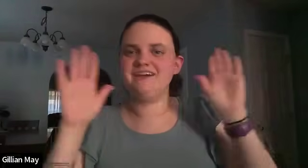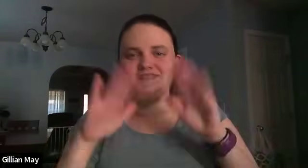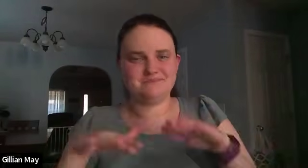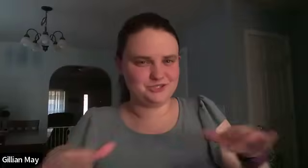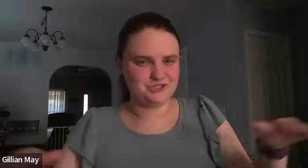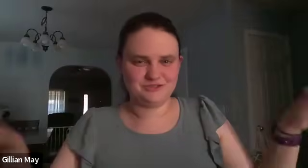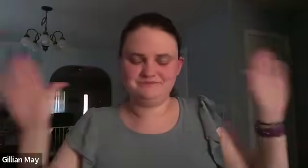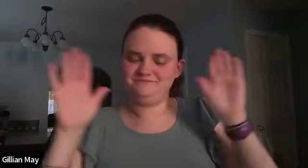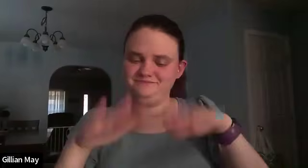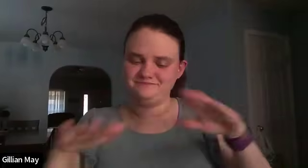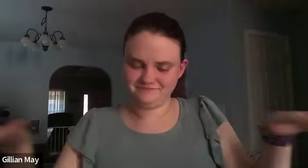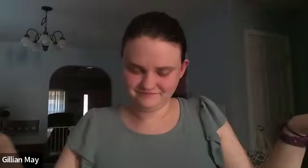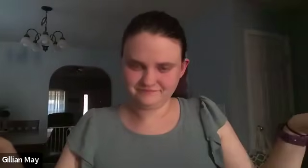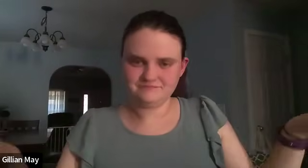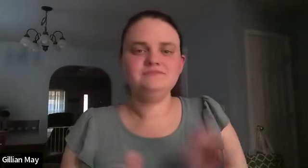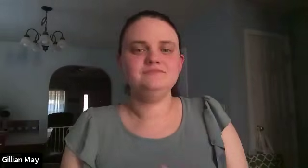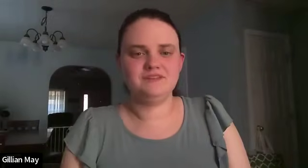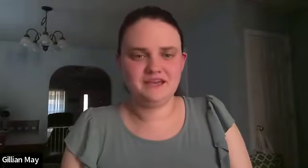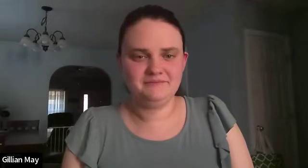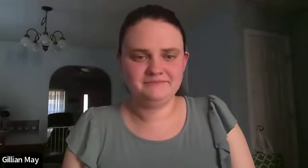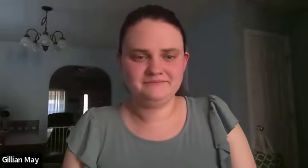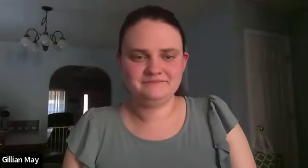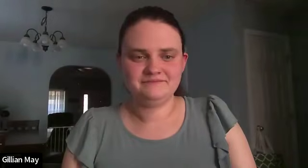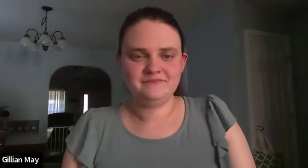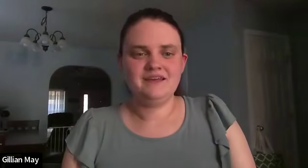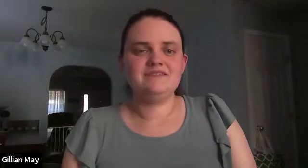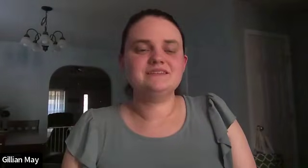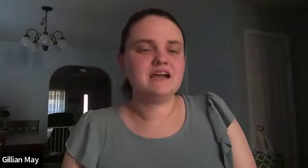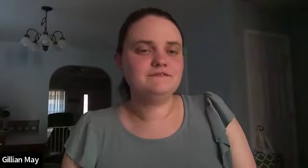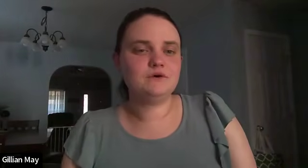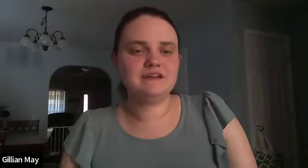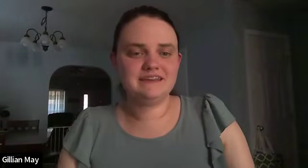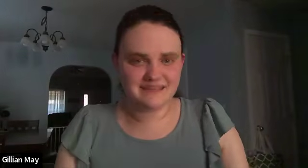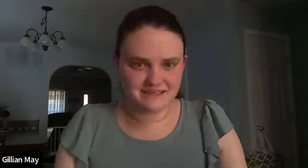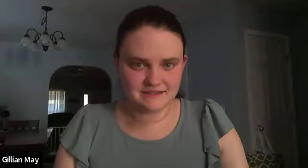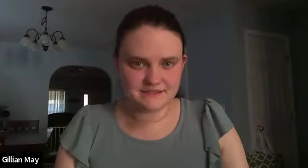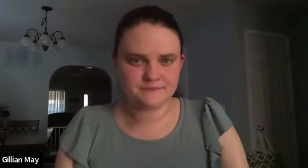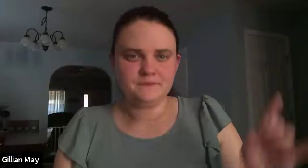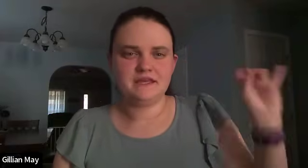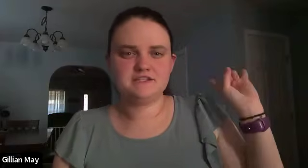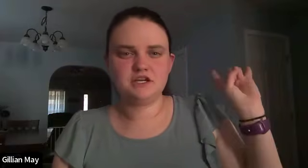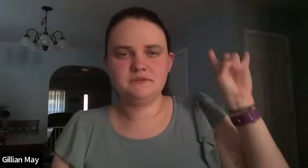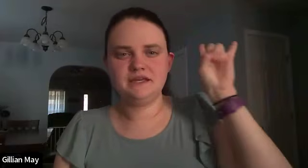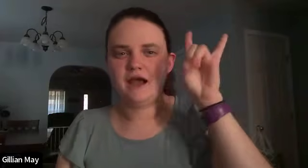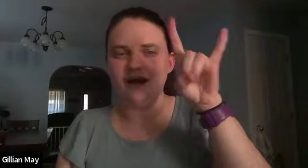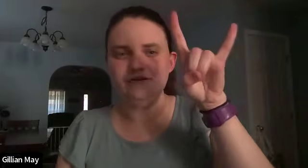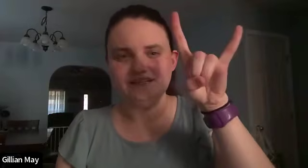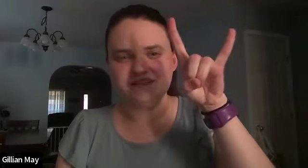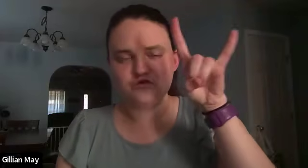Very simple, children. Okay? The sign for kids is going to be, I always like to think of